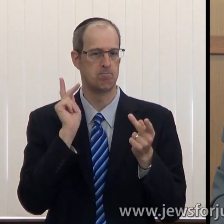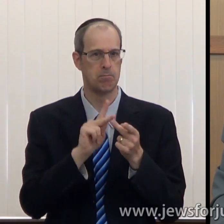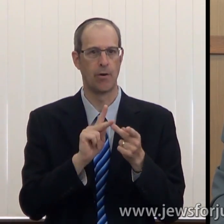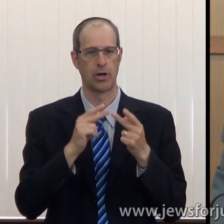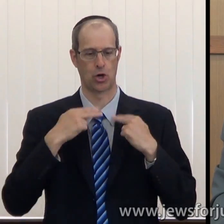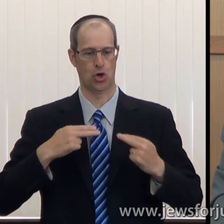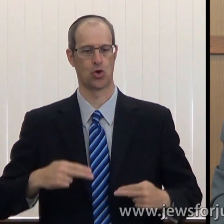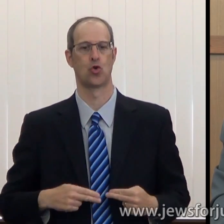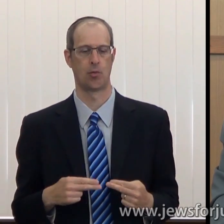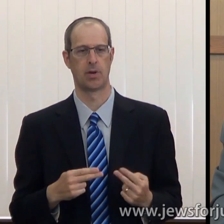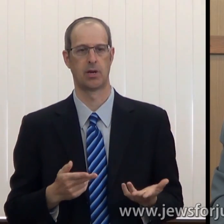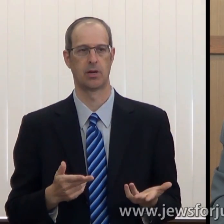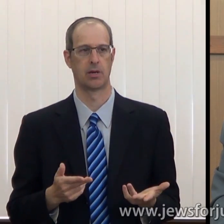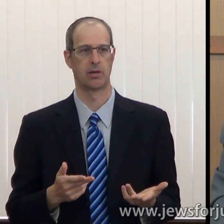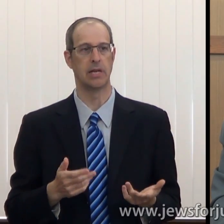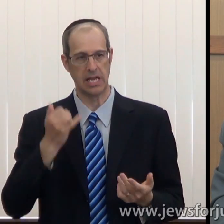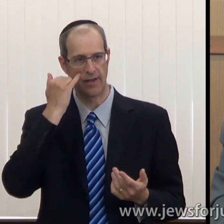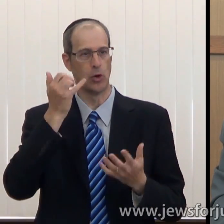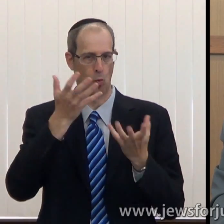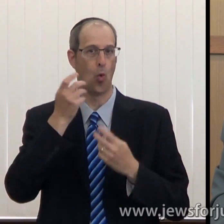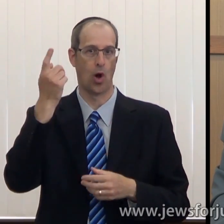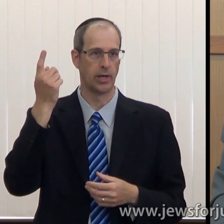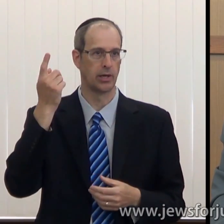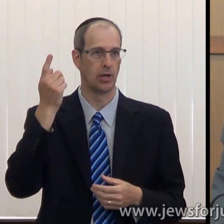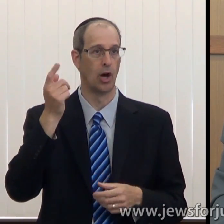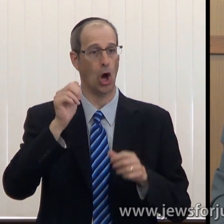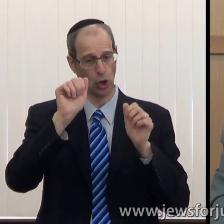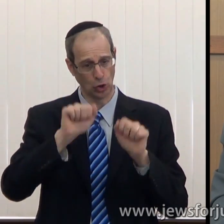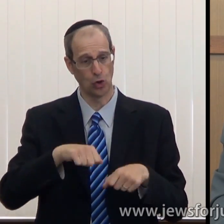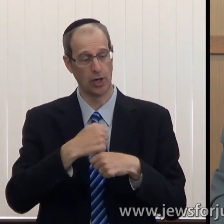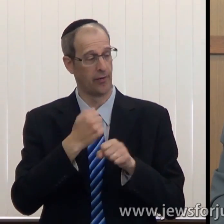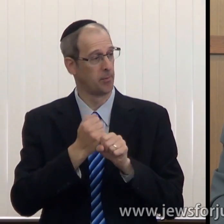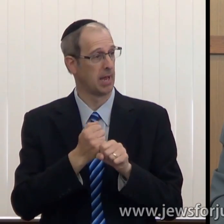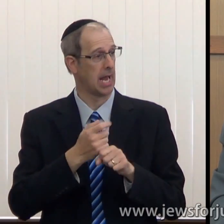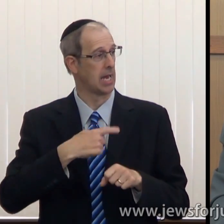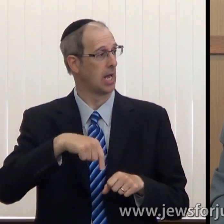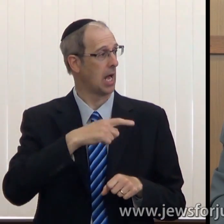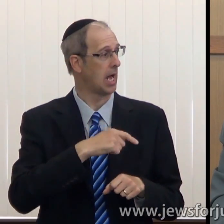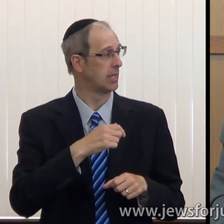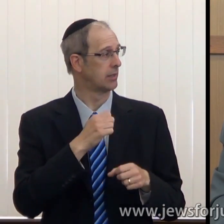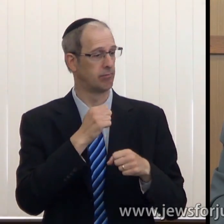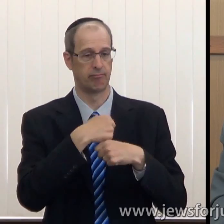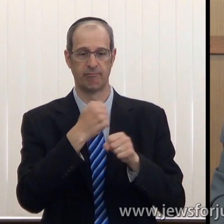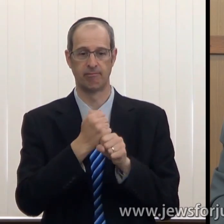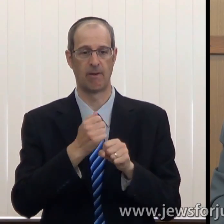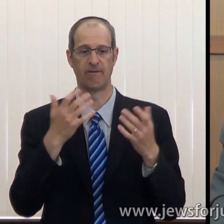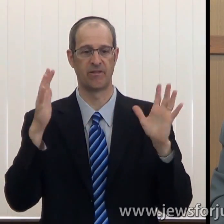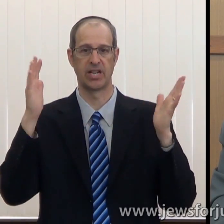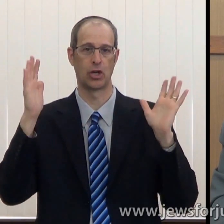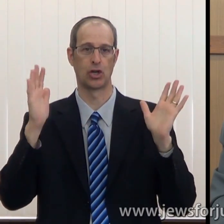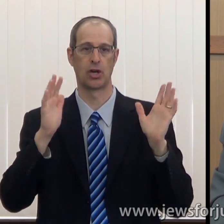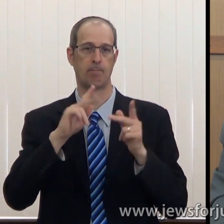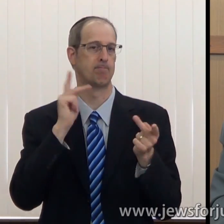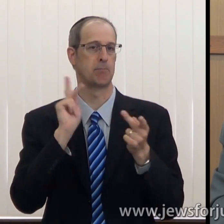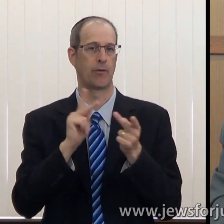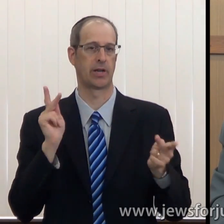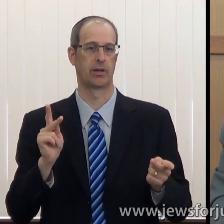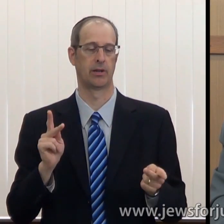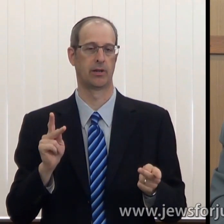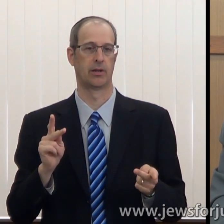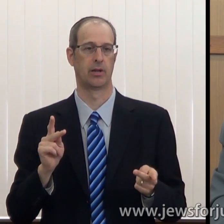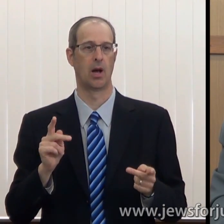being. If God wanted to, he could have made us complete and perfect. But the truth